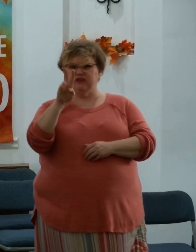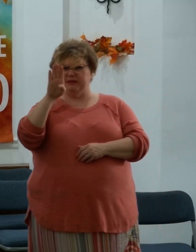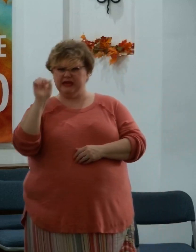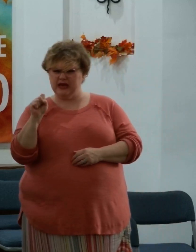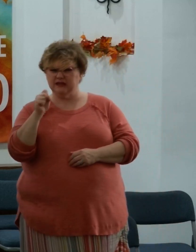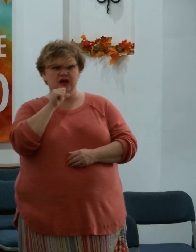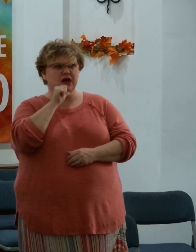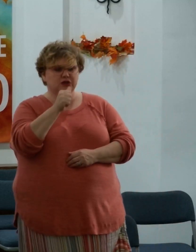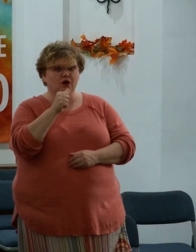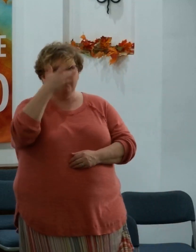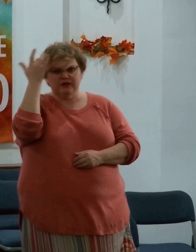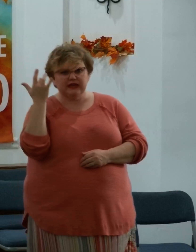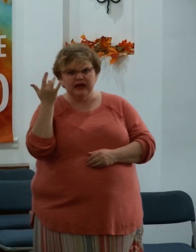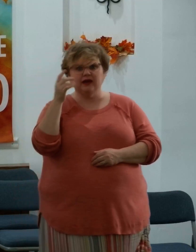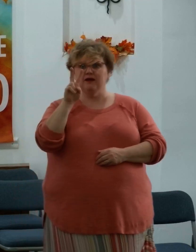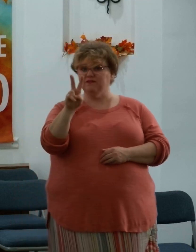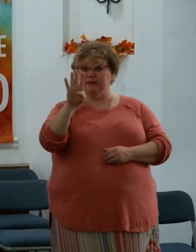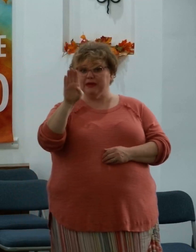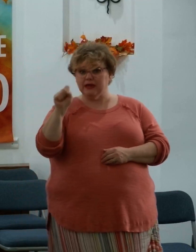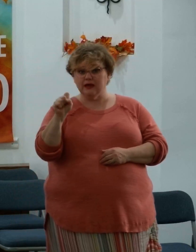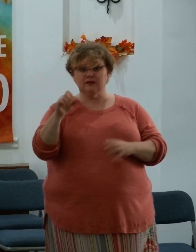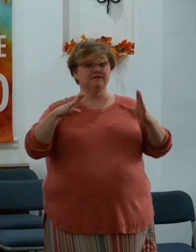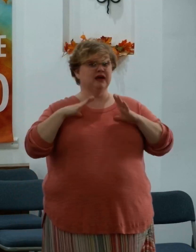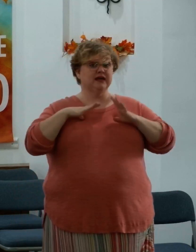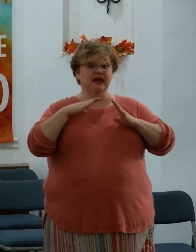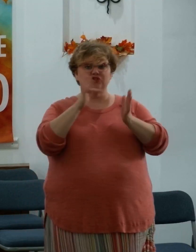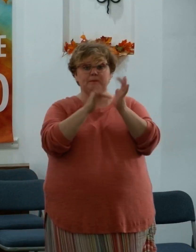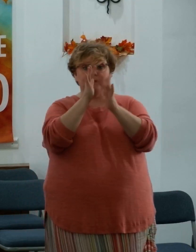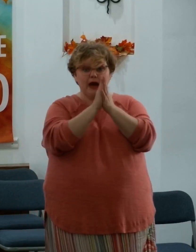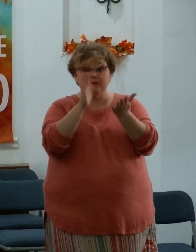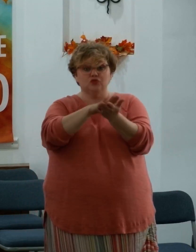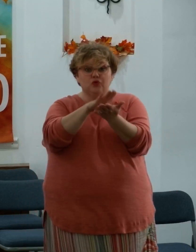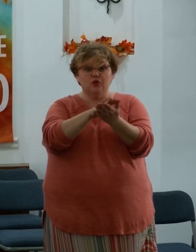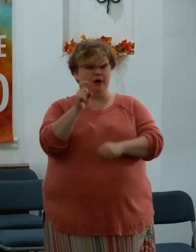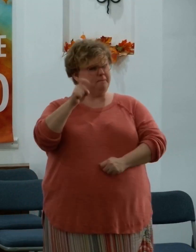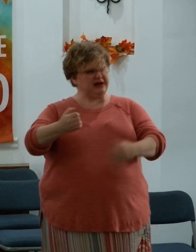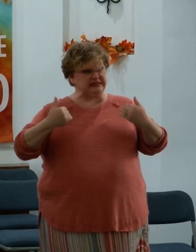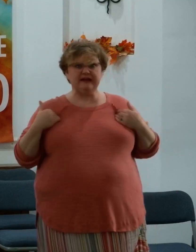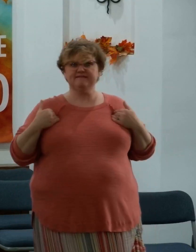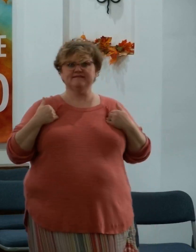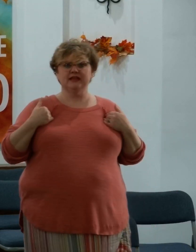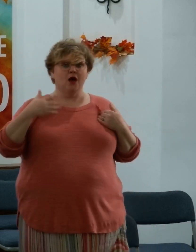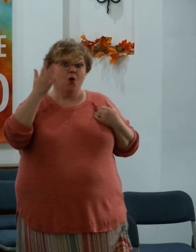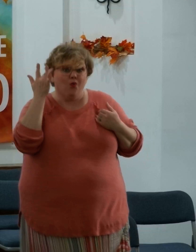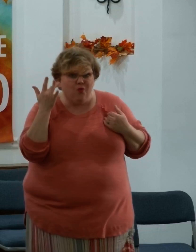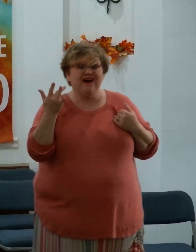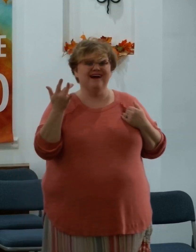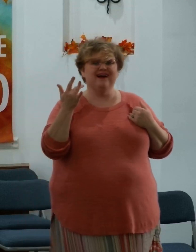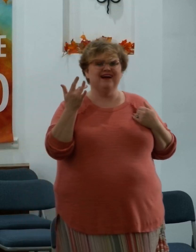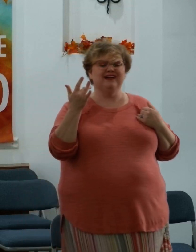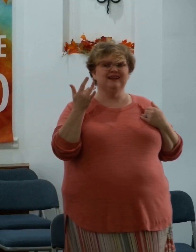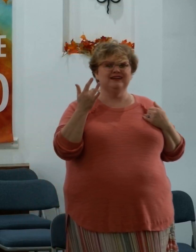forget it for the children. VBS, Vacation Bible School. We got to have Vacation Bible School. Because as